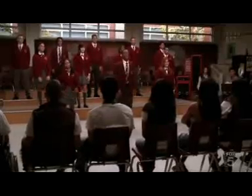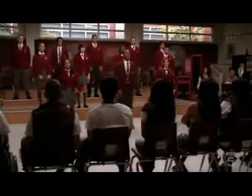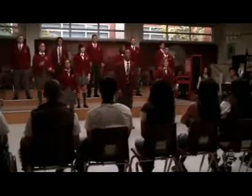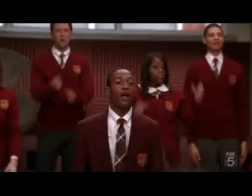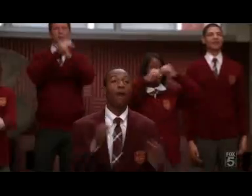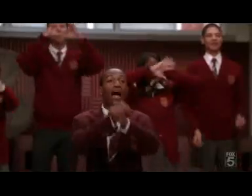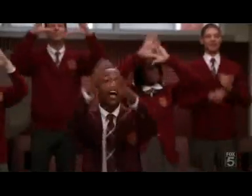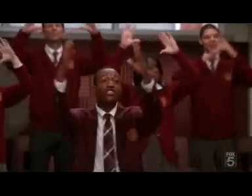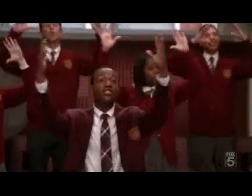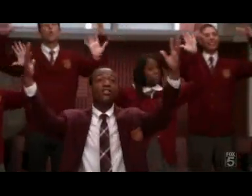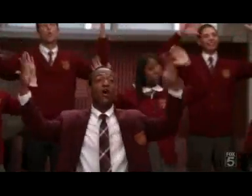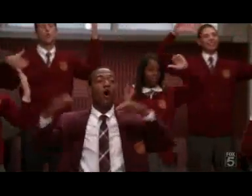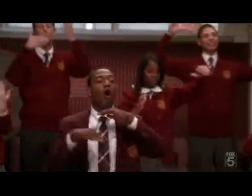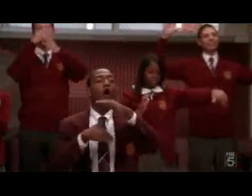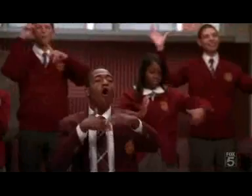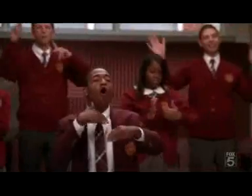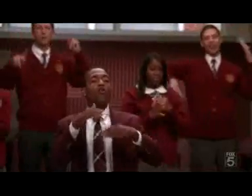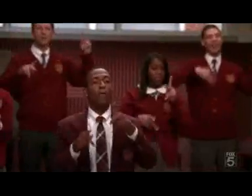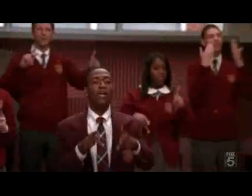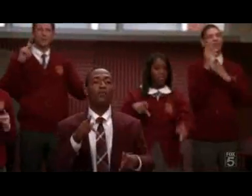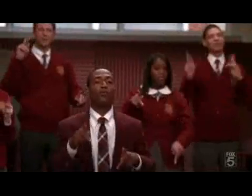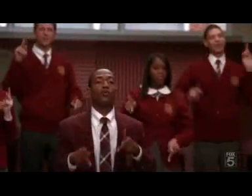Imagine all the people